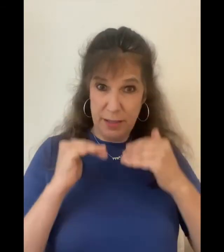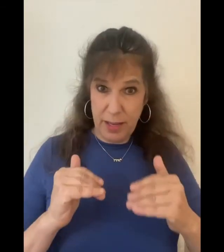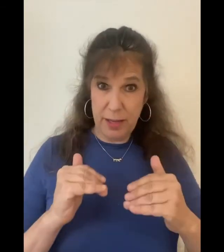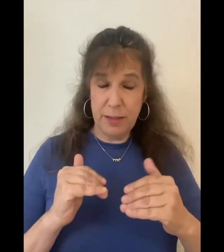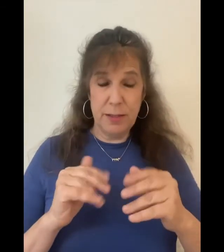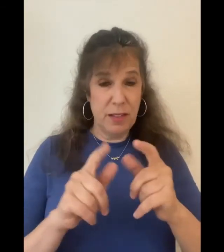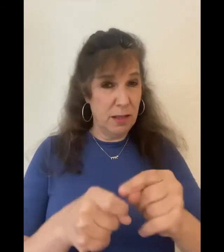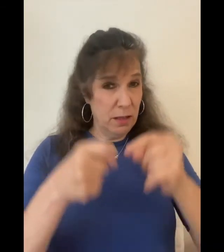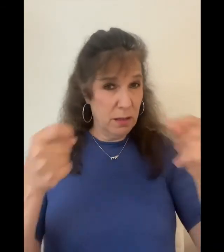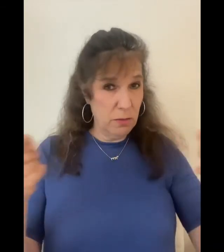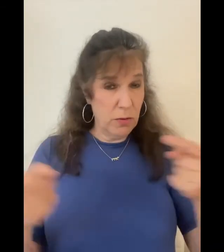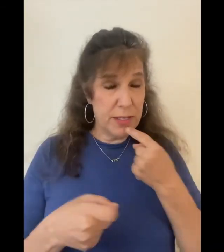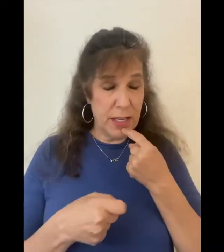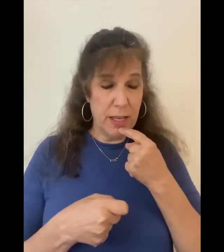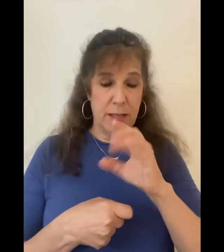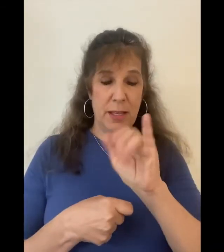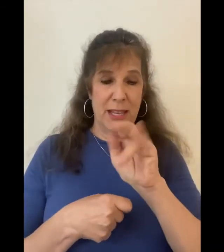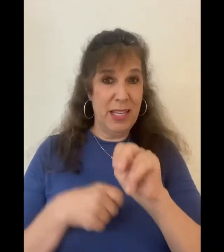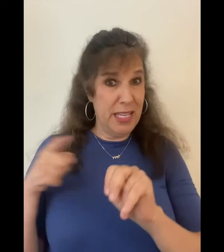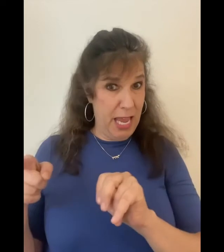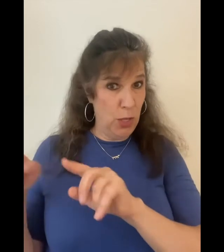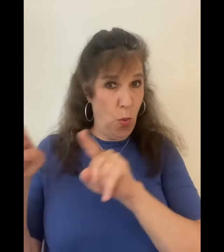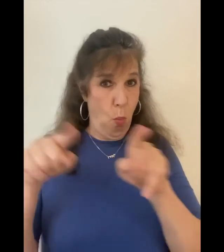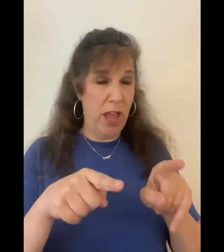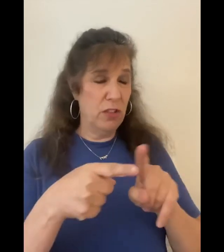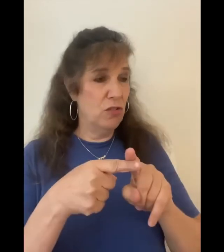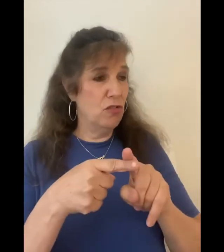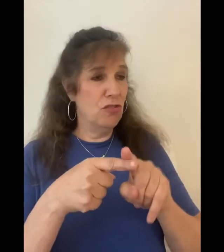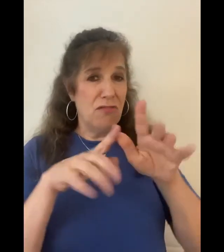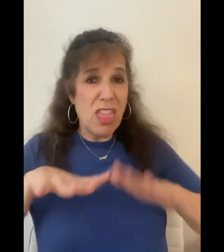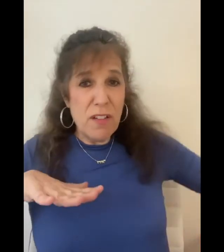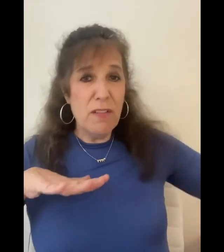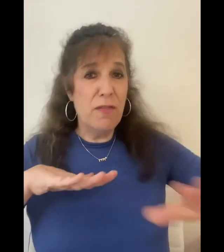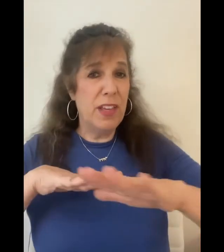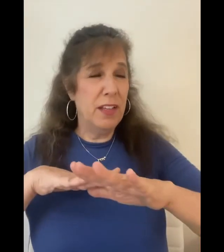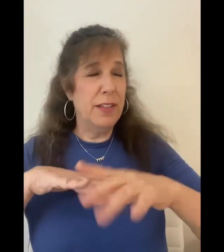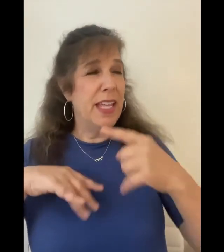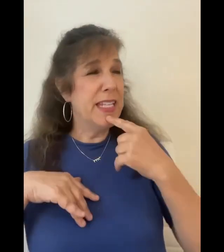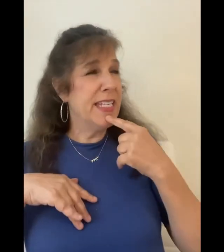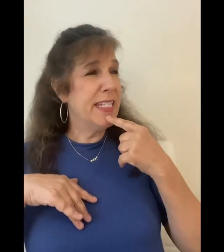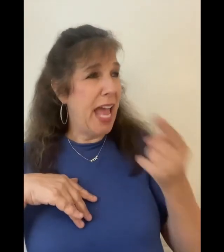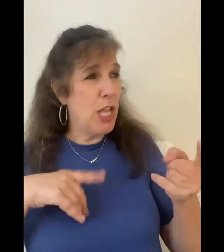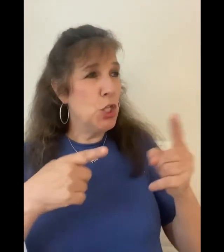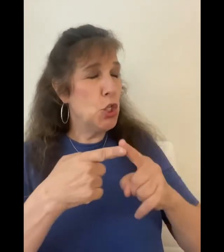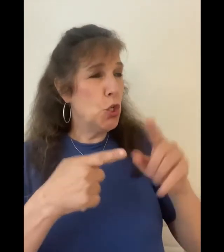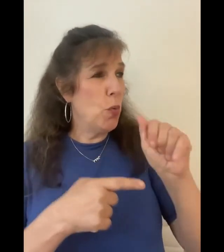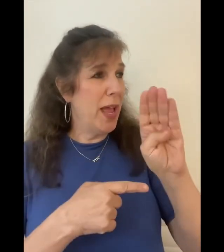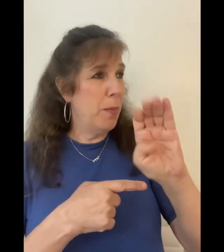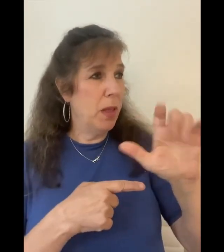Cain went to the field and he said to Abel, and it doesn't say what he says, it just says he said to Abel when they were